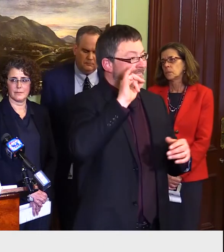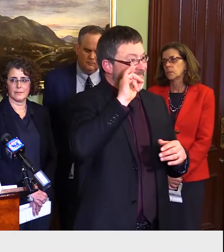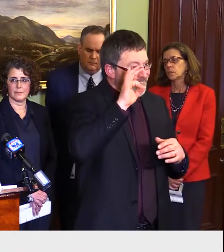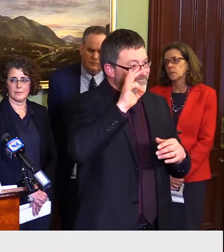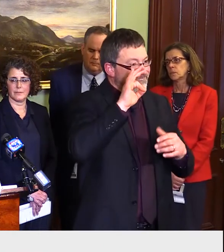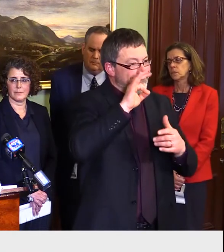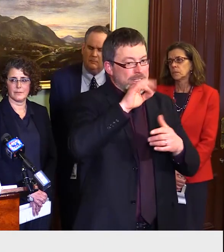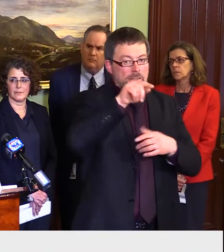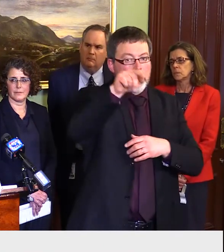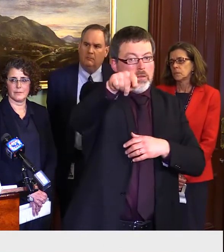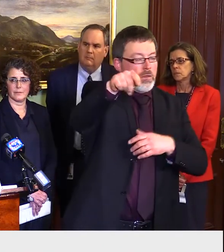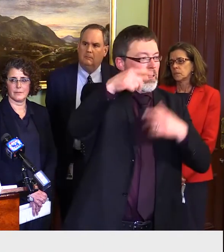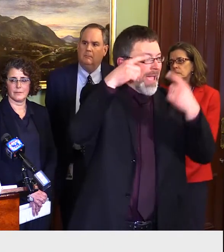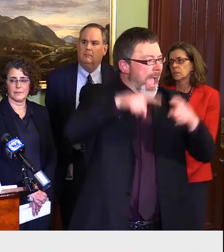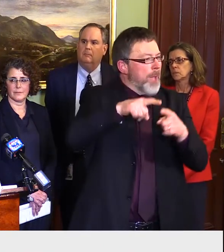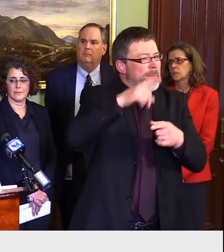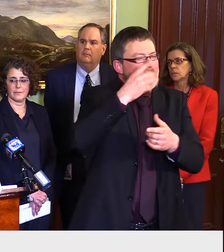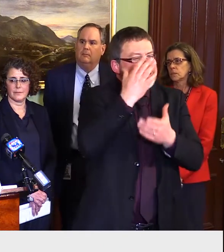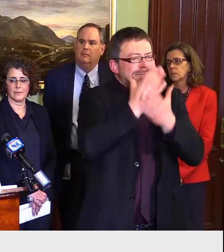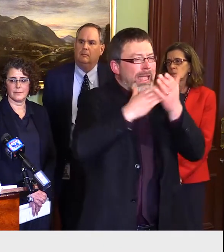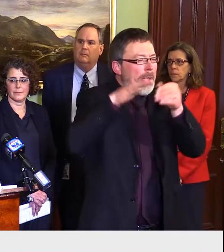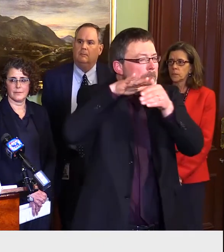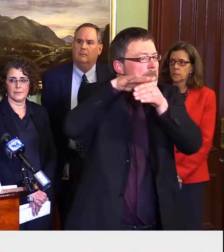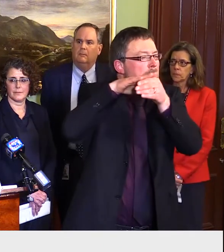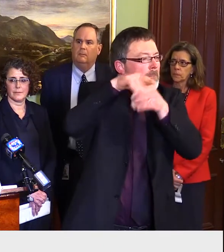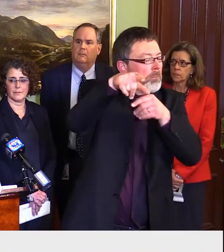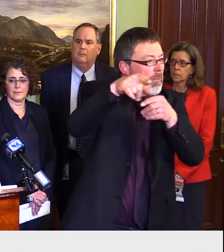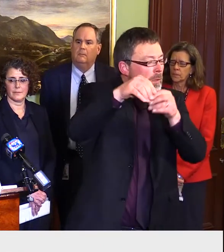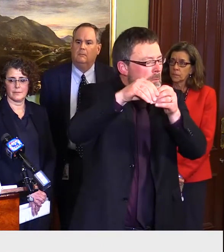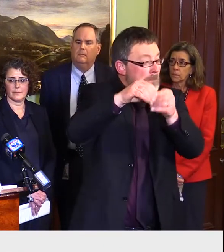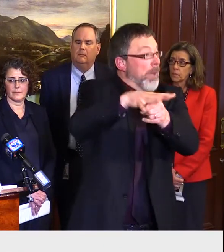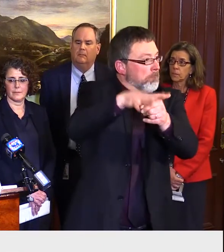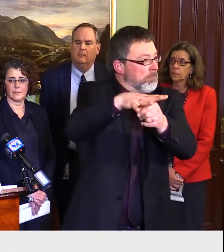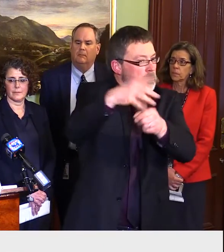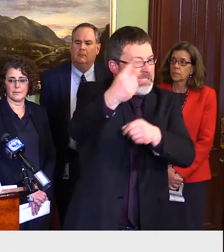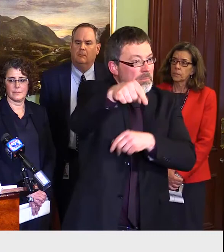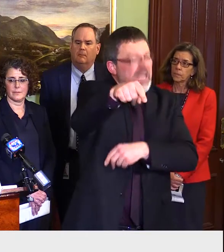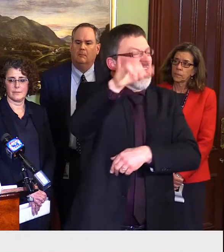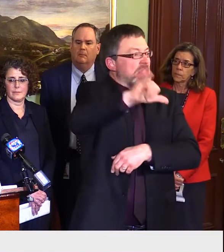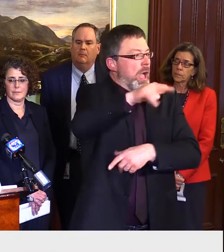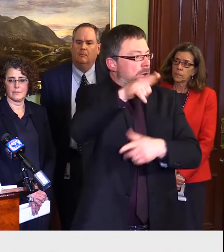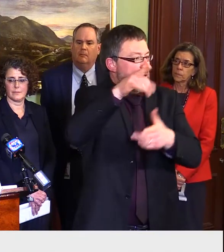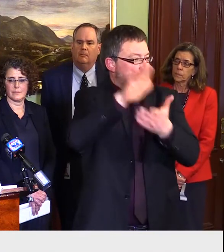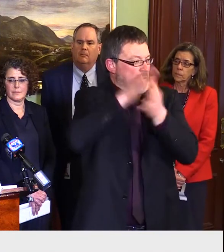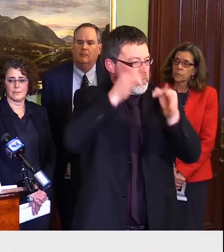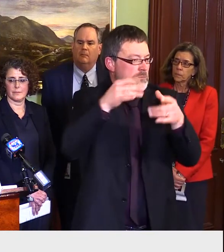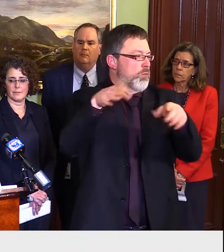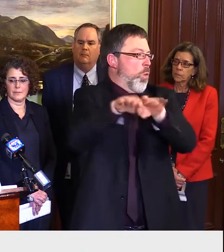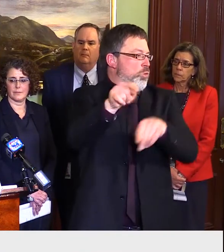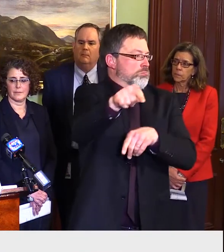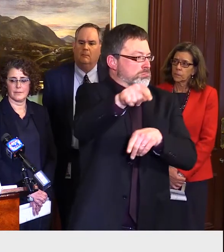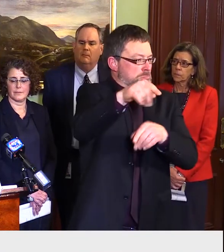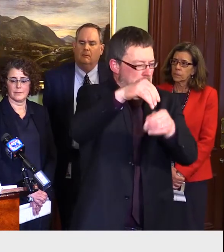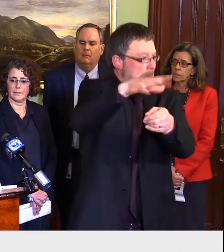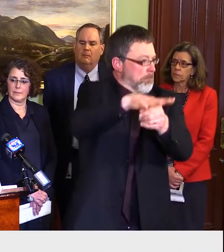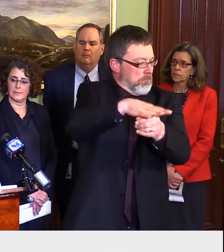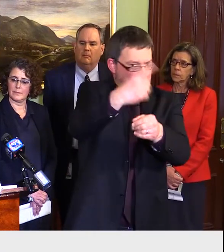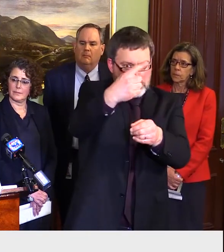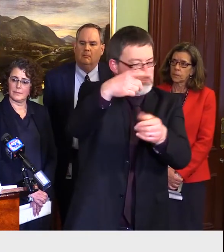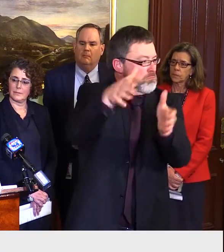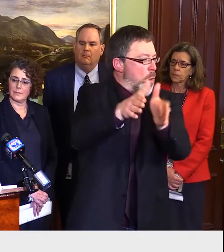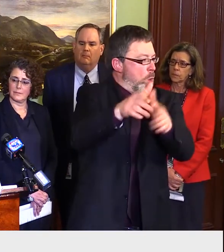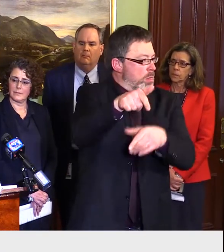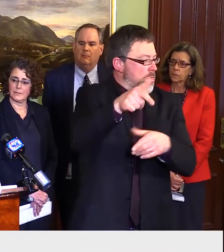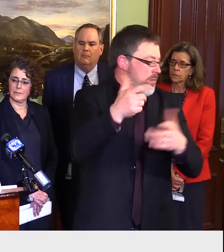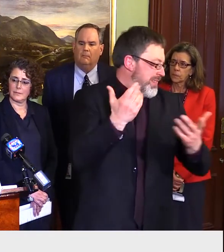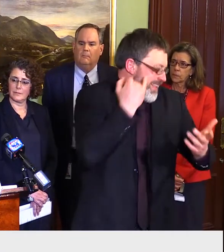are providing for them to take them out of school without any repercussions to the